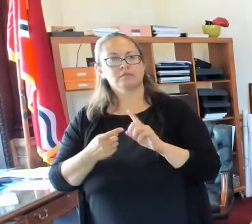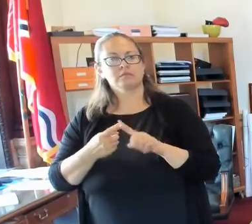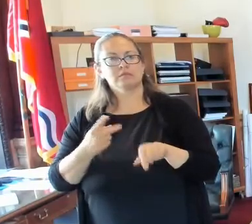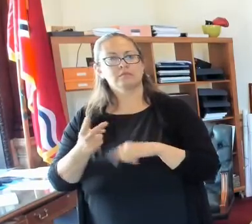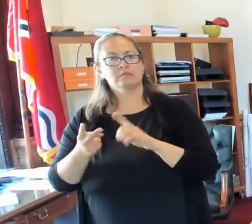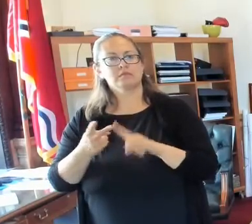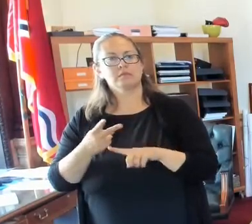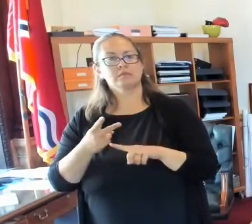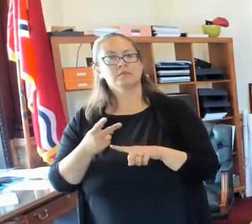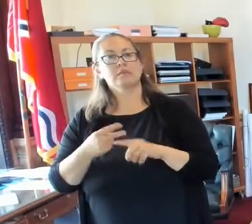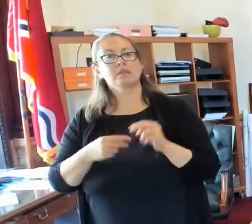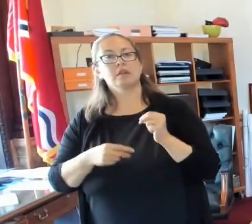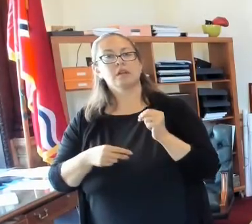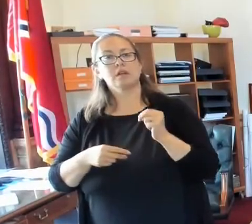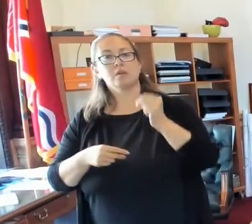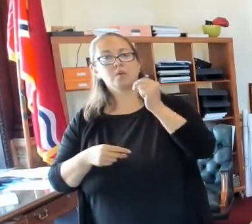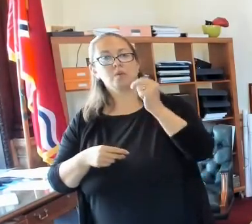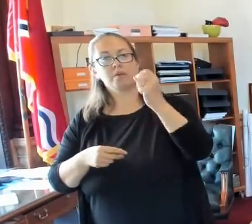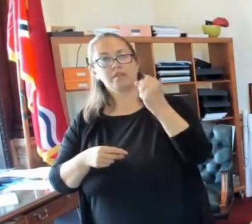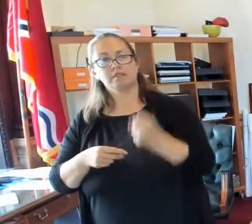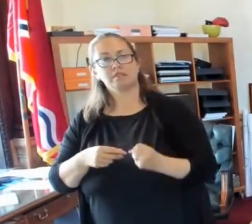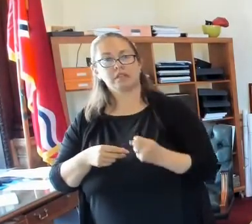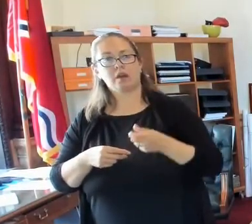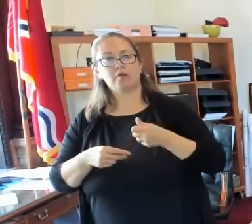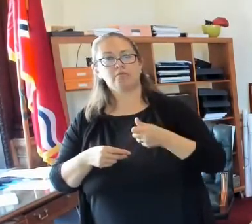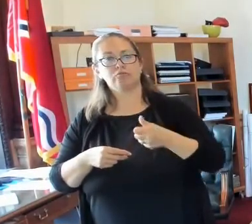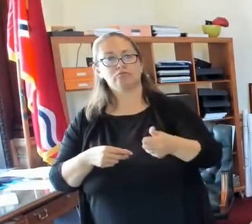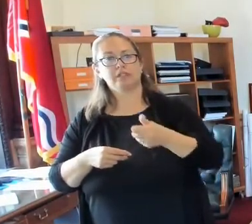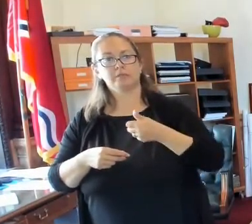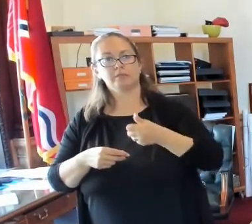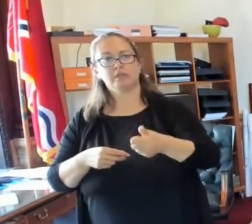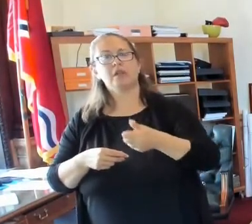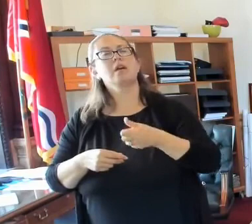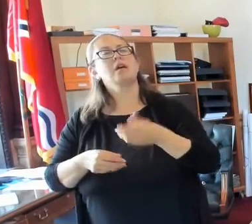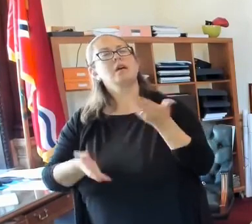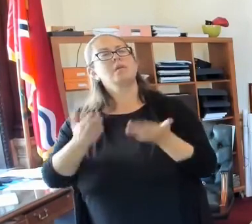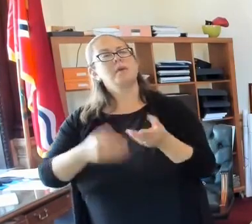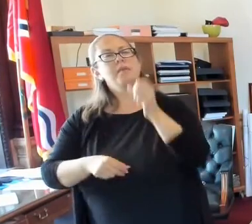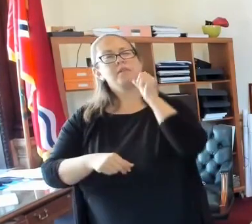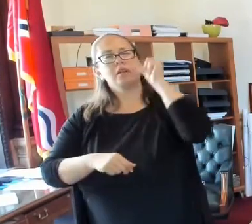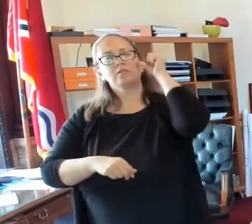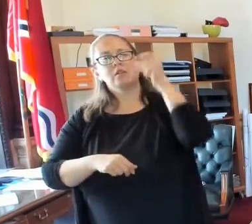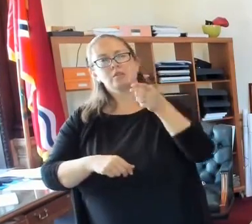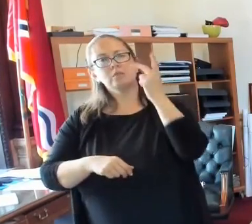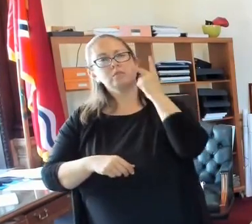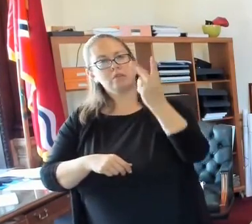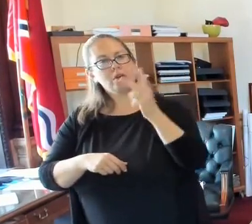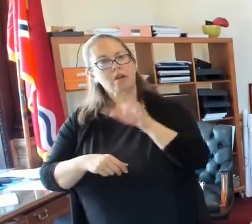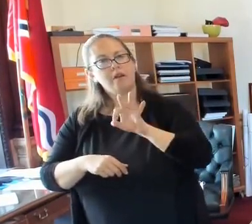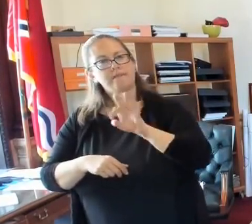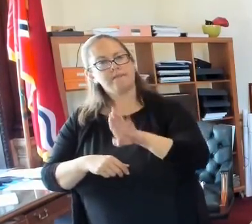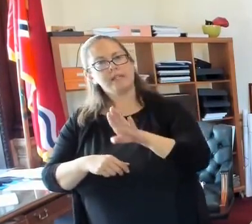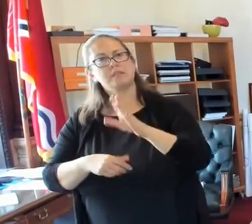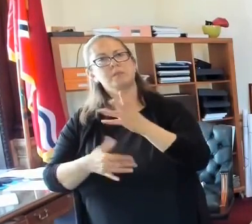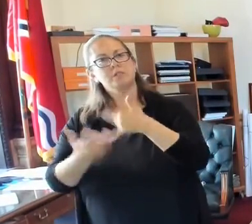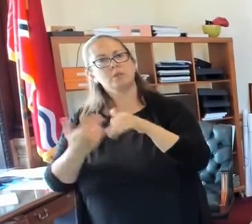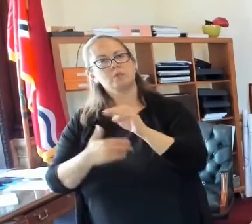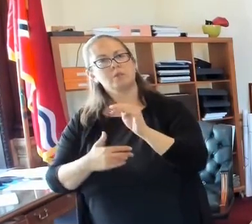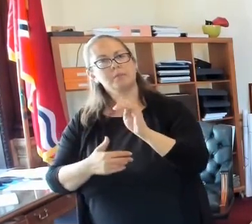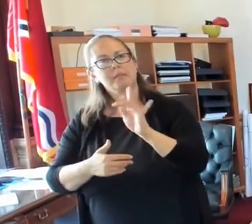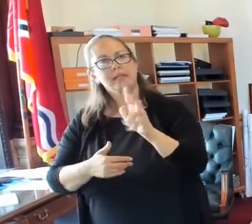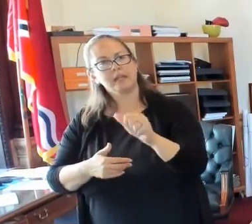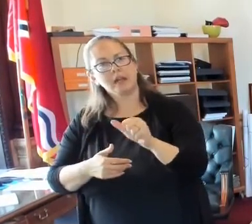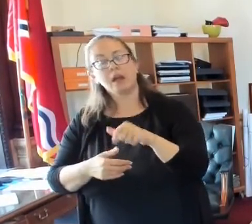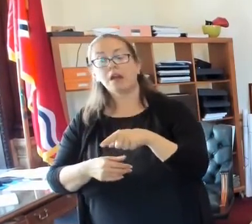north-south transportation, you may have seen yesterday, we posted this on social media and put out a press